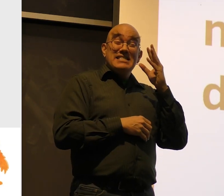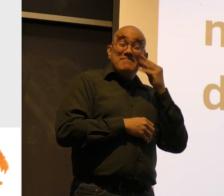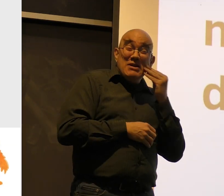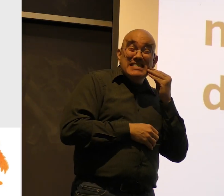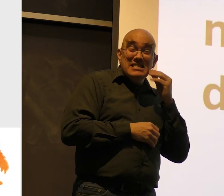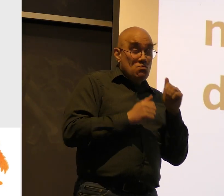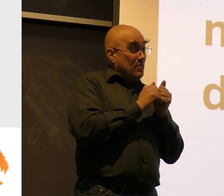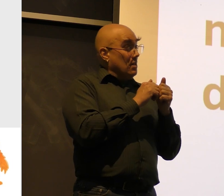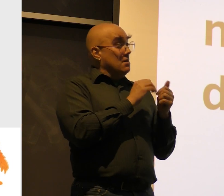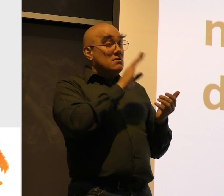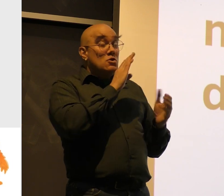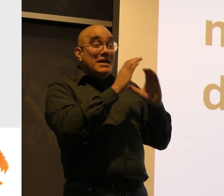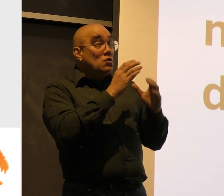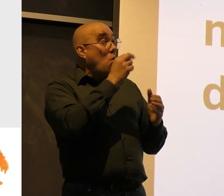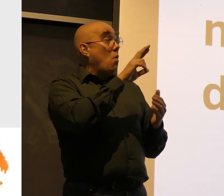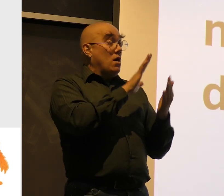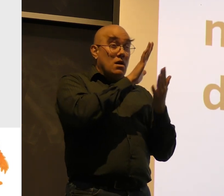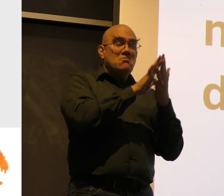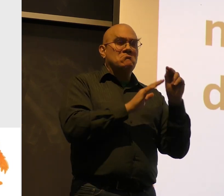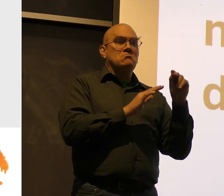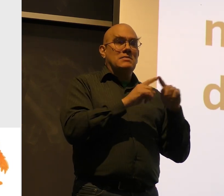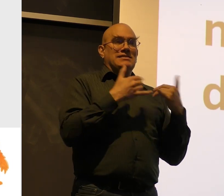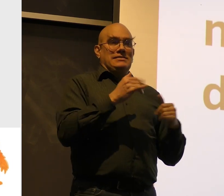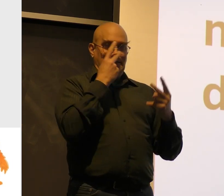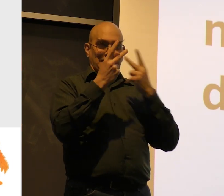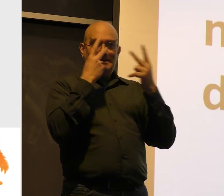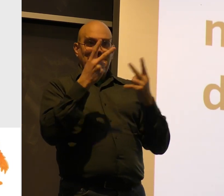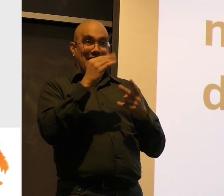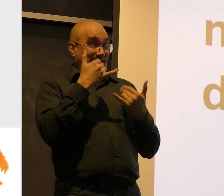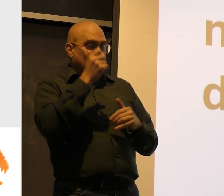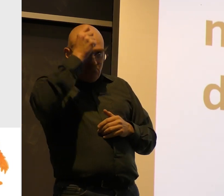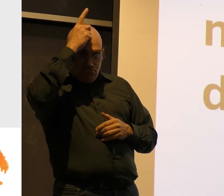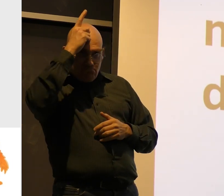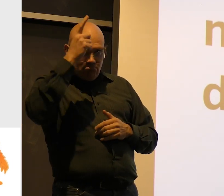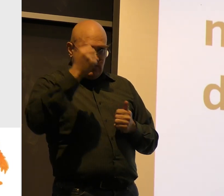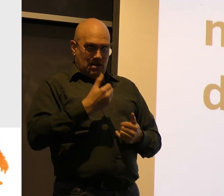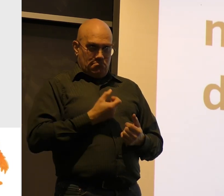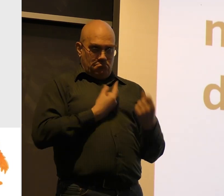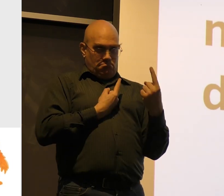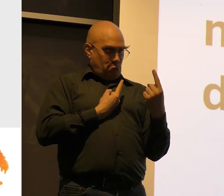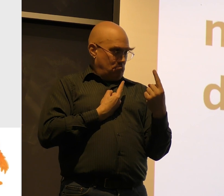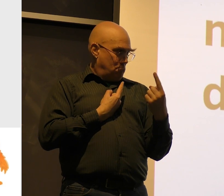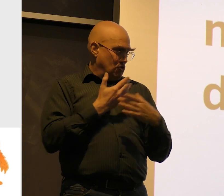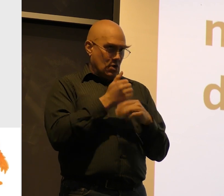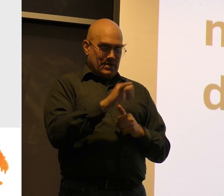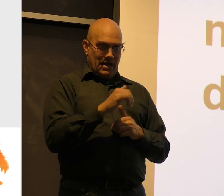the exact same experience as being frustrated with communication, but they've still been a part of it and they still resonate and can understand